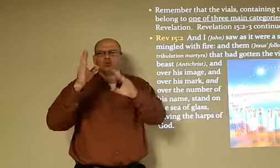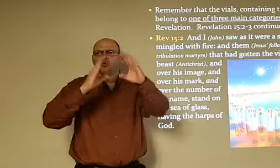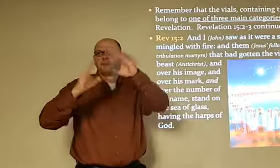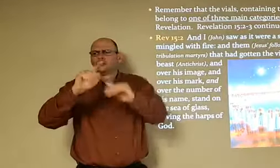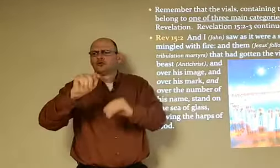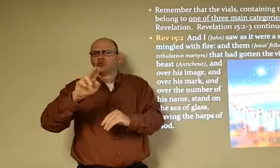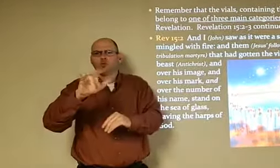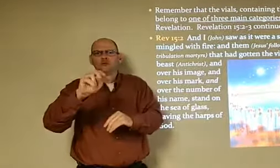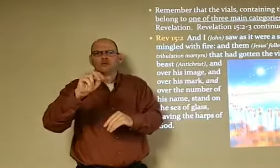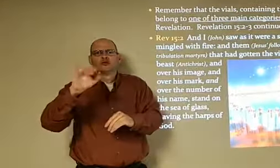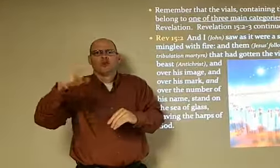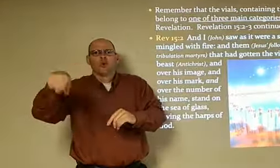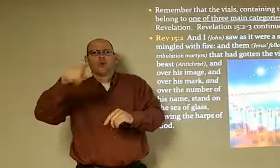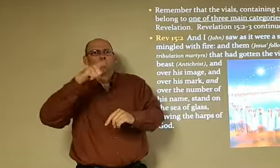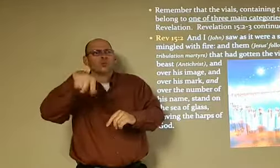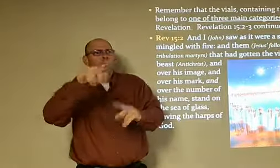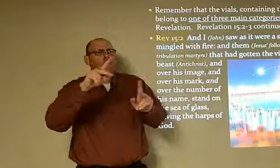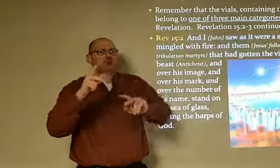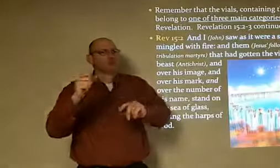in the tribulation.